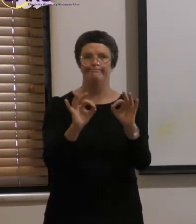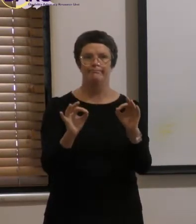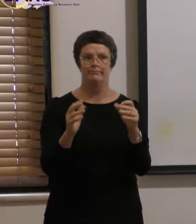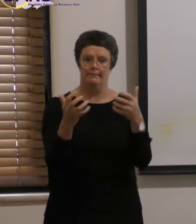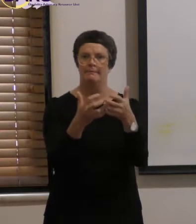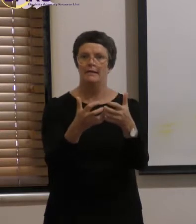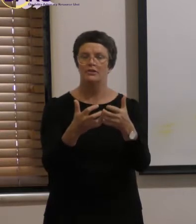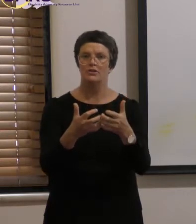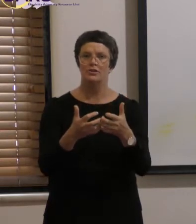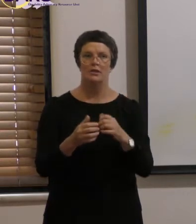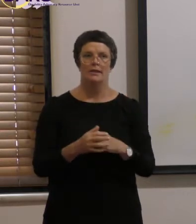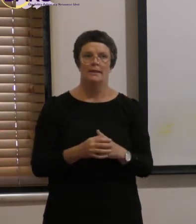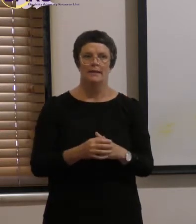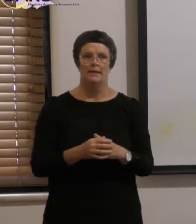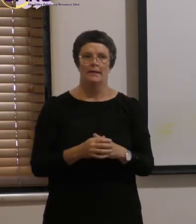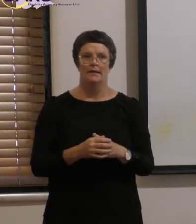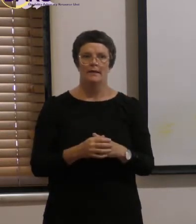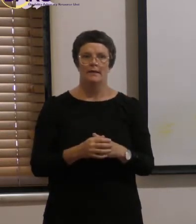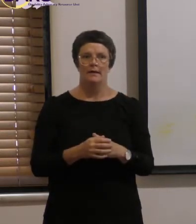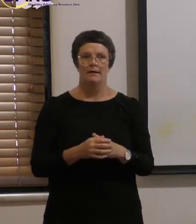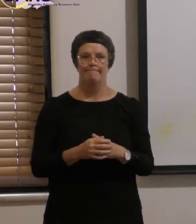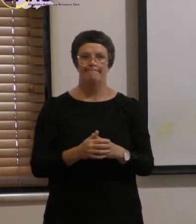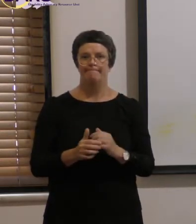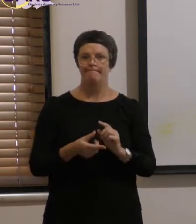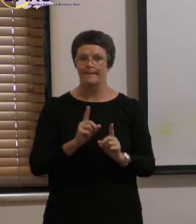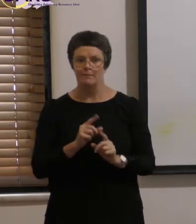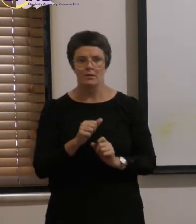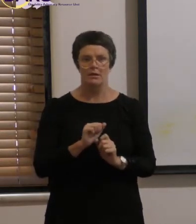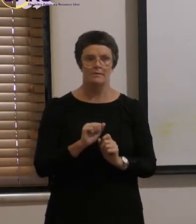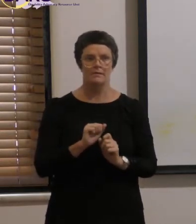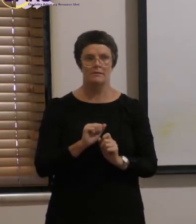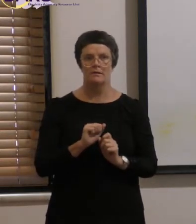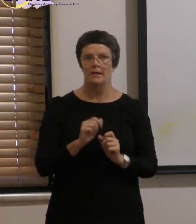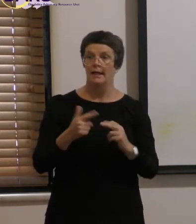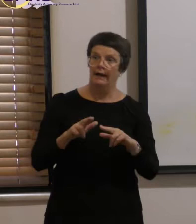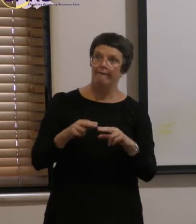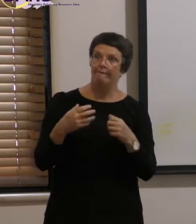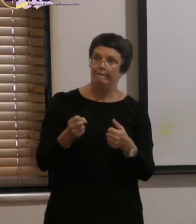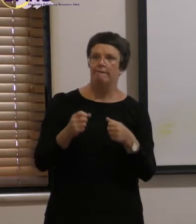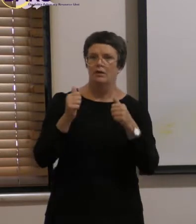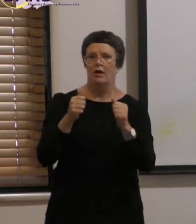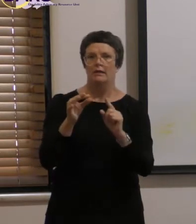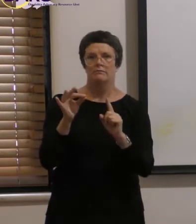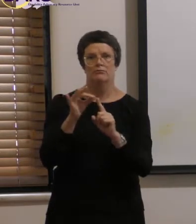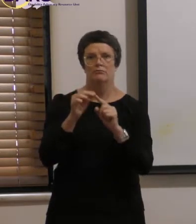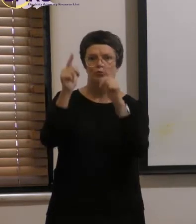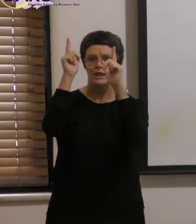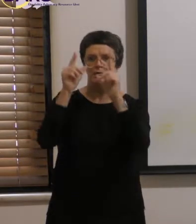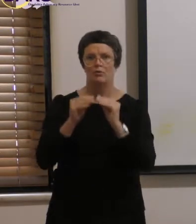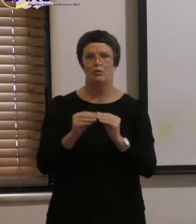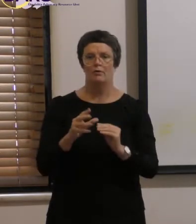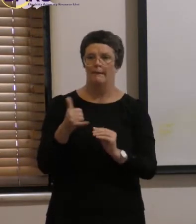because often it will be contingent on a principal that has fantastic social justice principles,